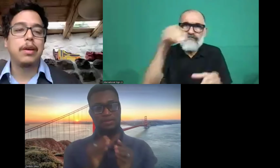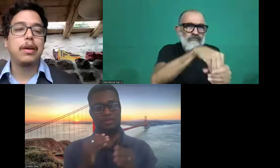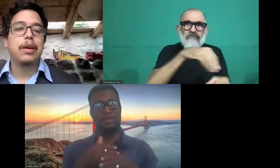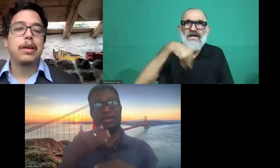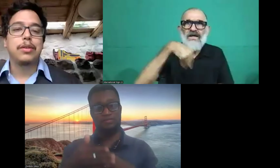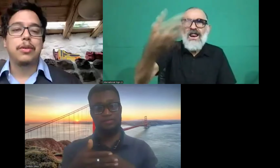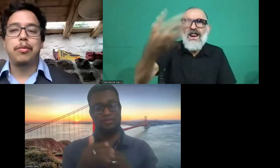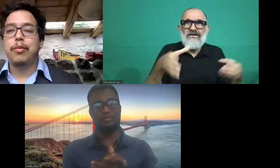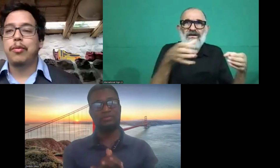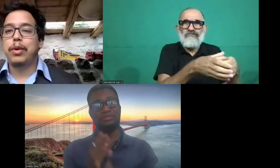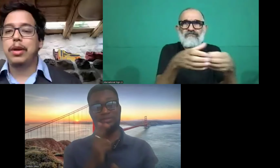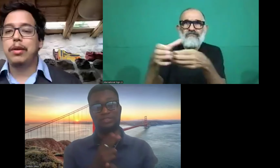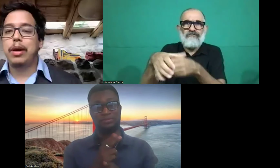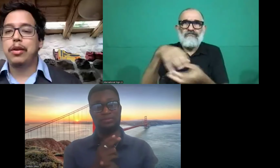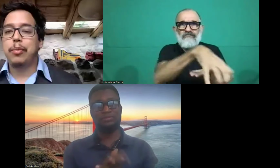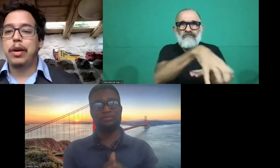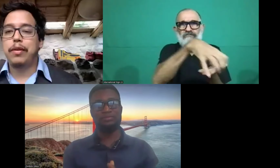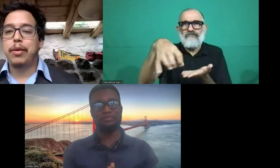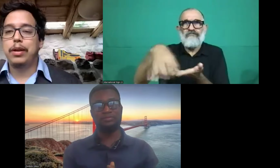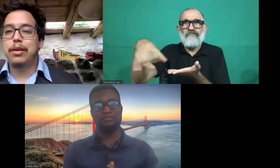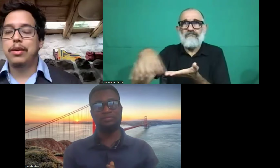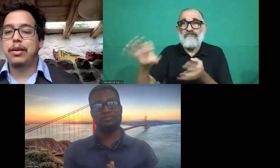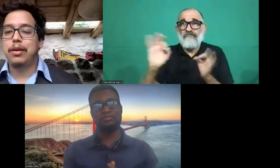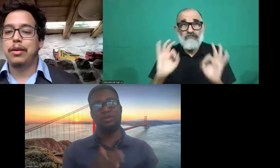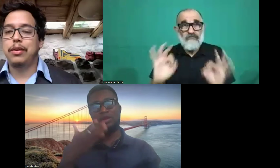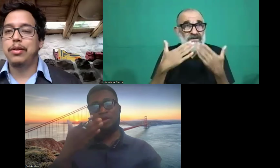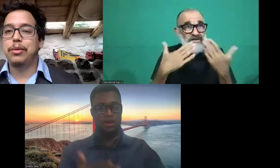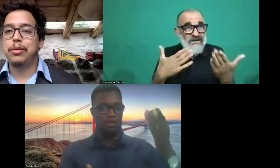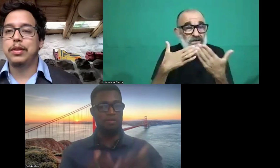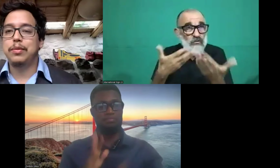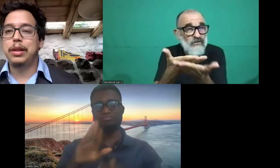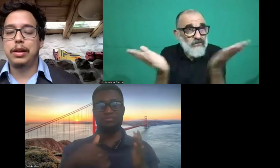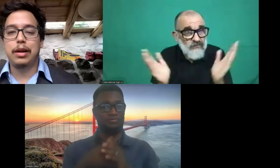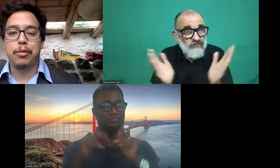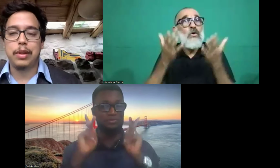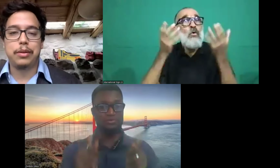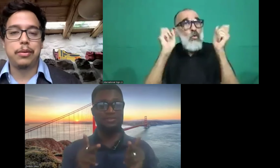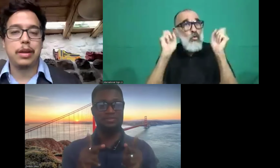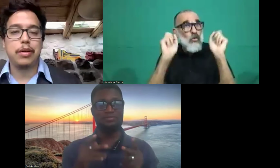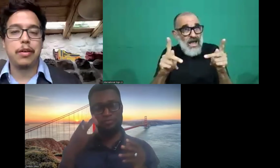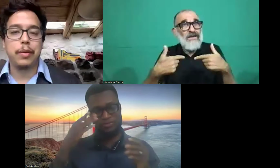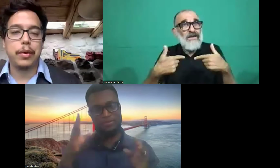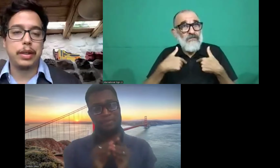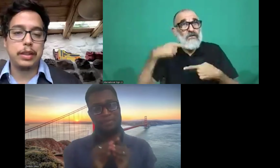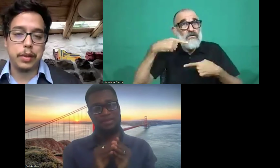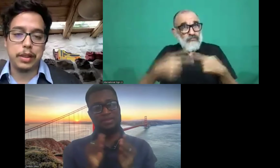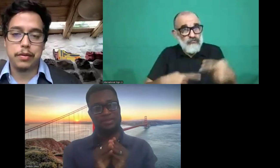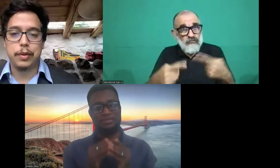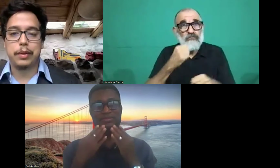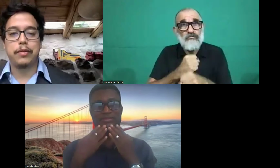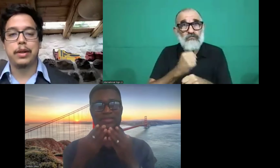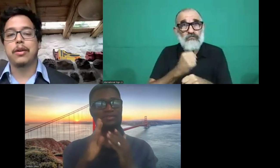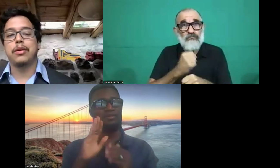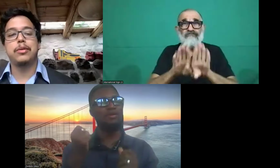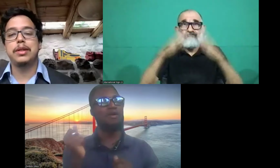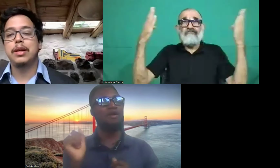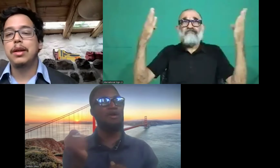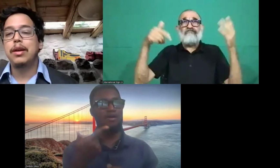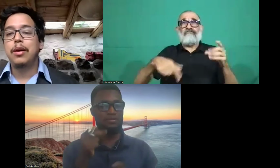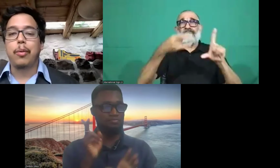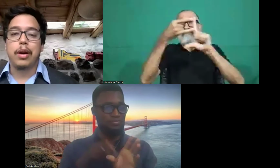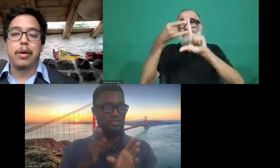housekeeping. So we welcome everyone to this meeting. I would like to thank all of the participants from the different